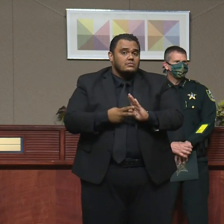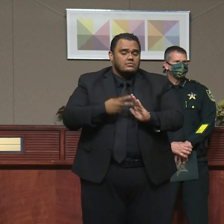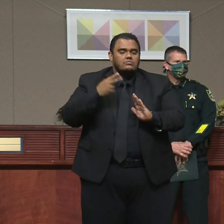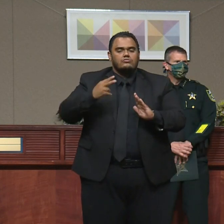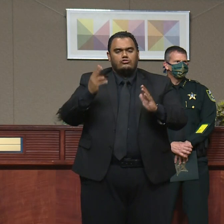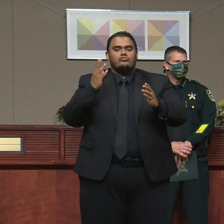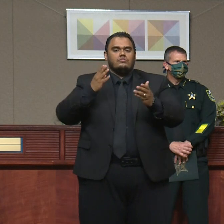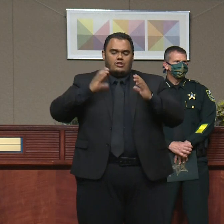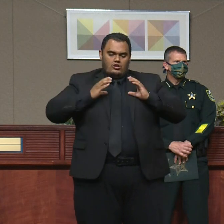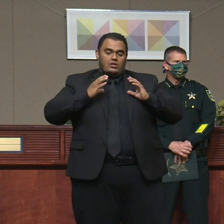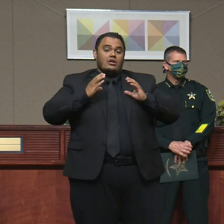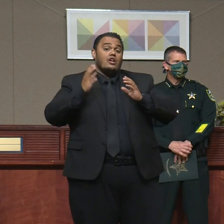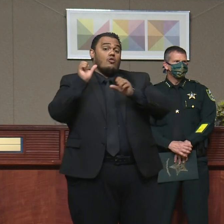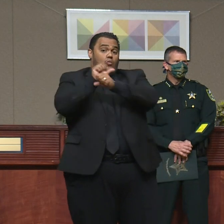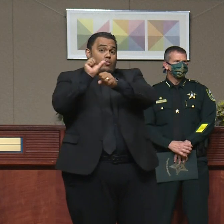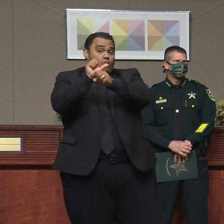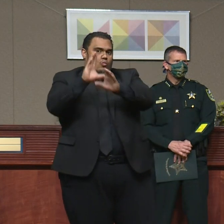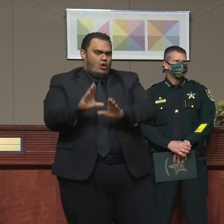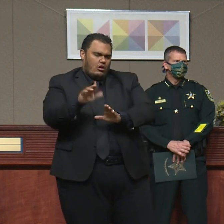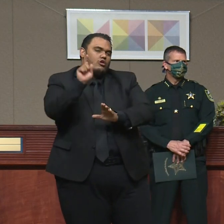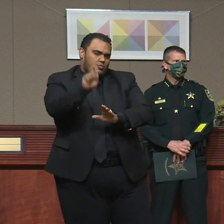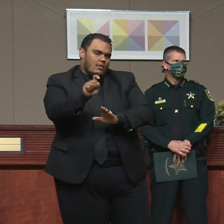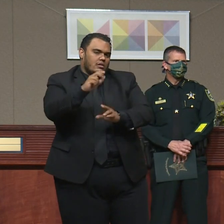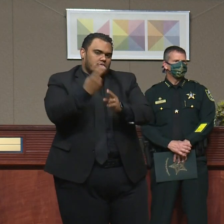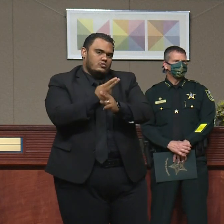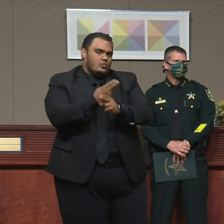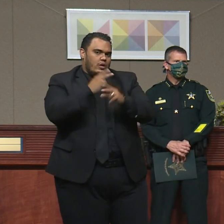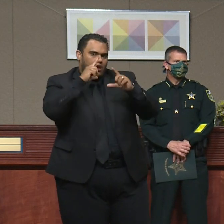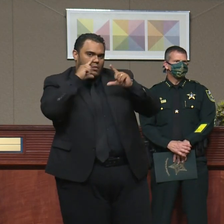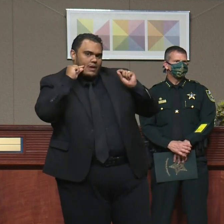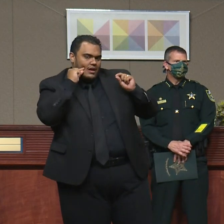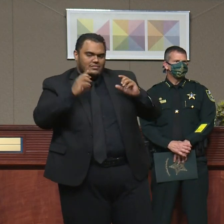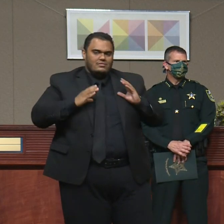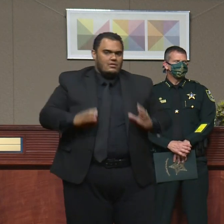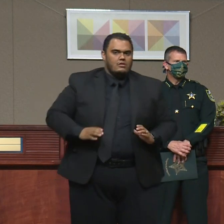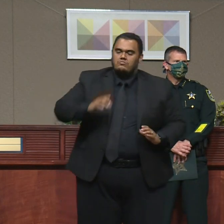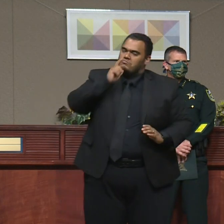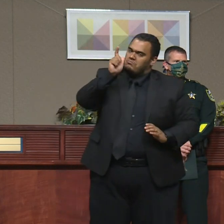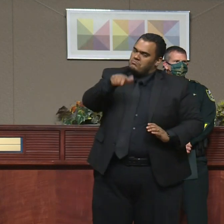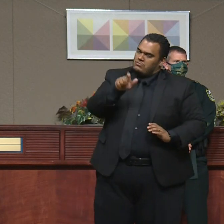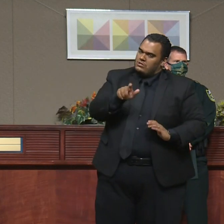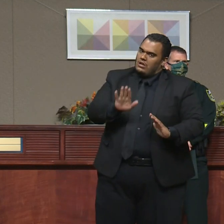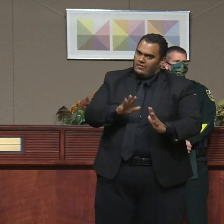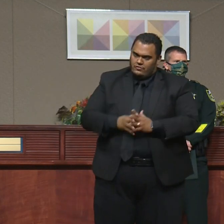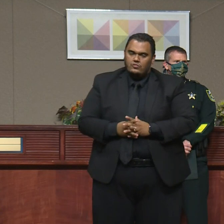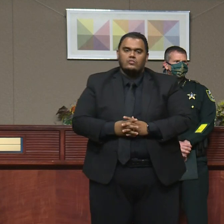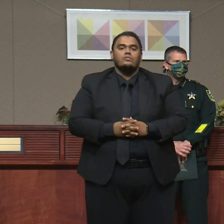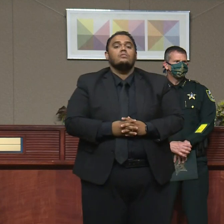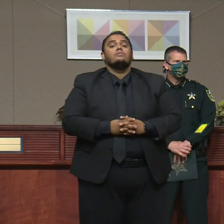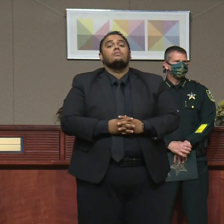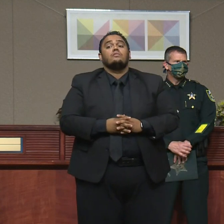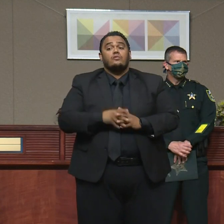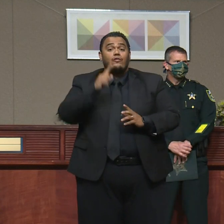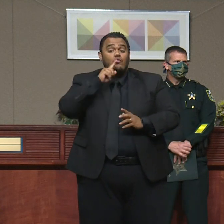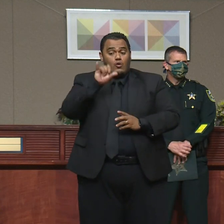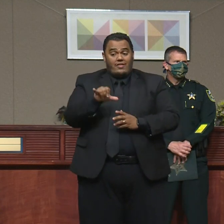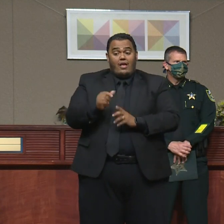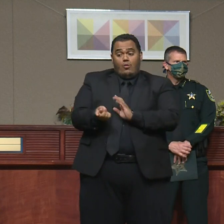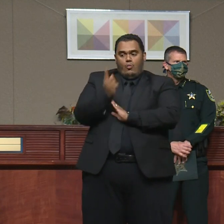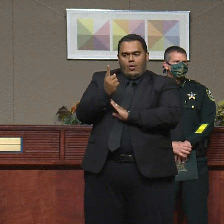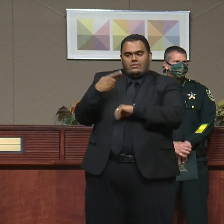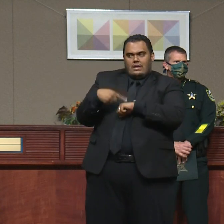service provider must wear a mask or face covering during that interaction. For the rest of our